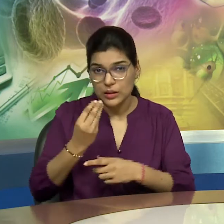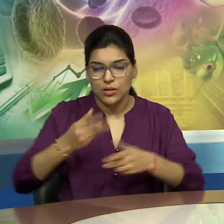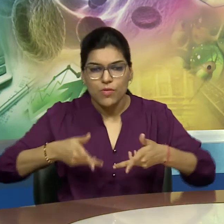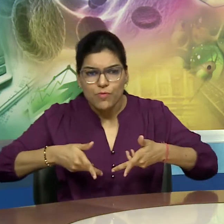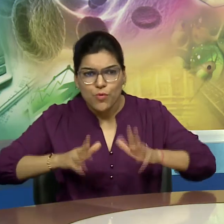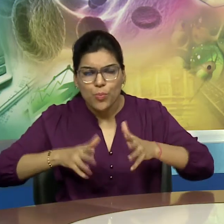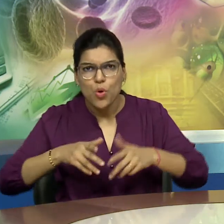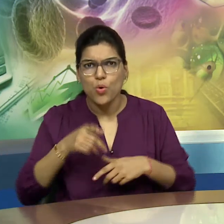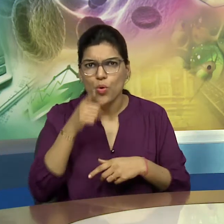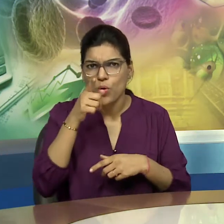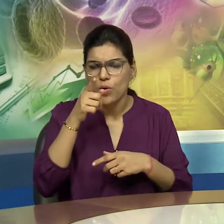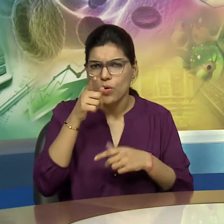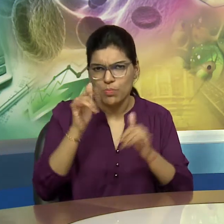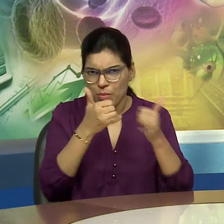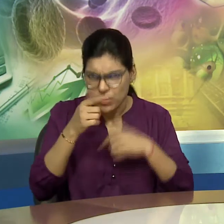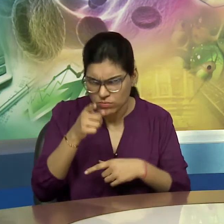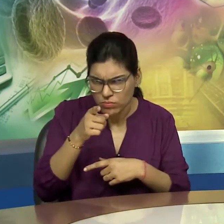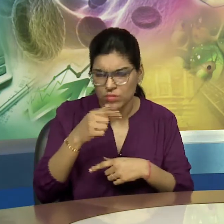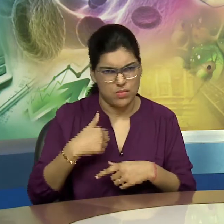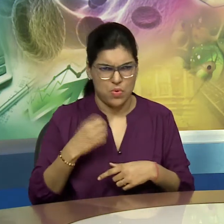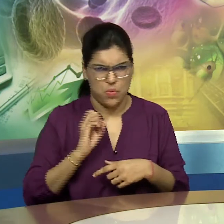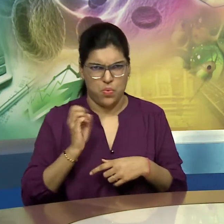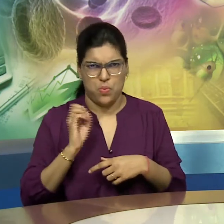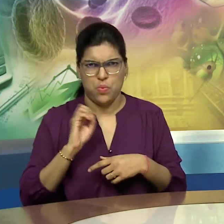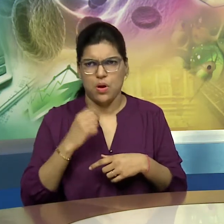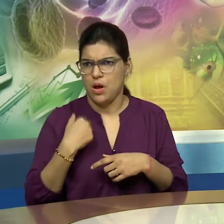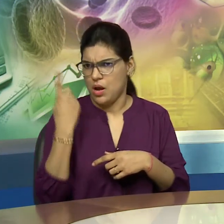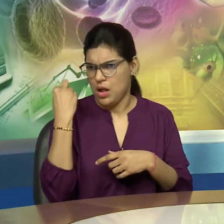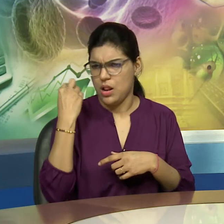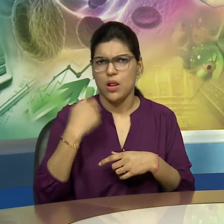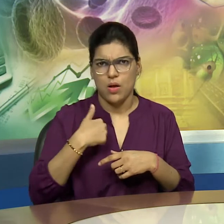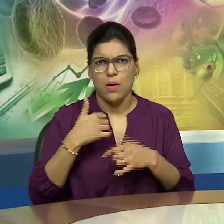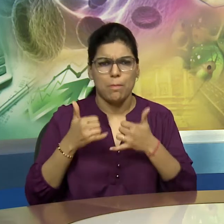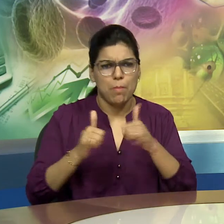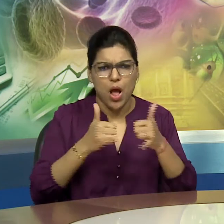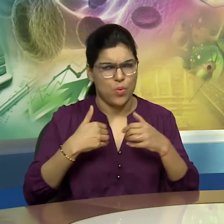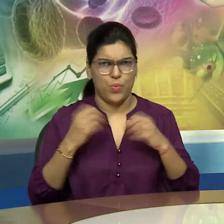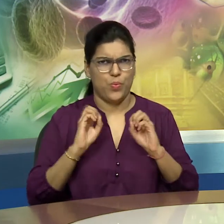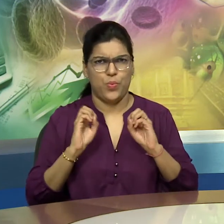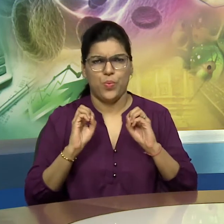So, I did not play a football last night. This is the sentence.